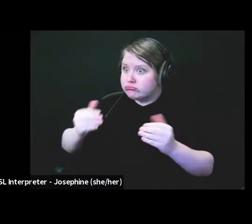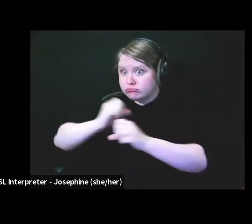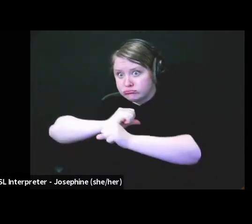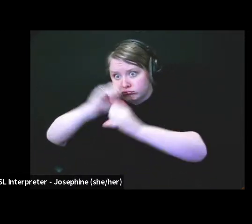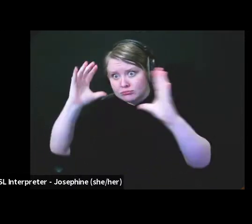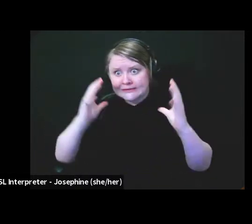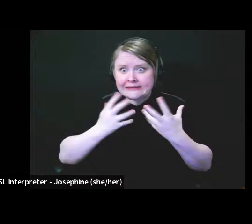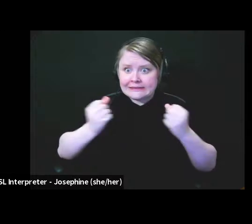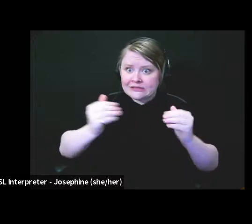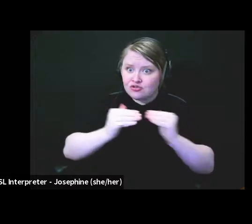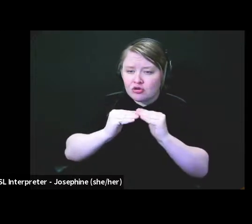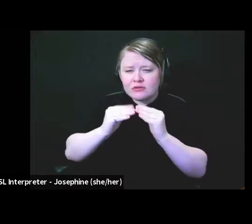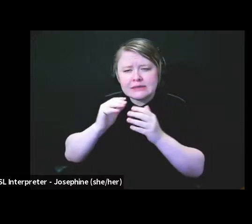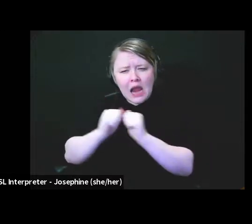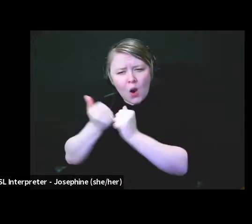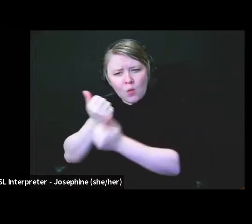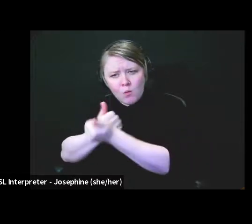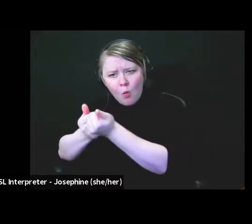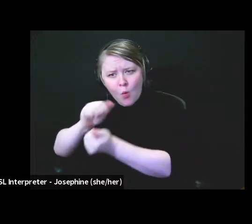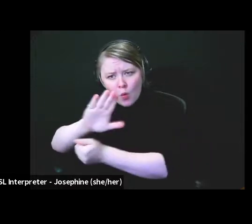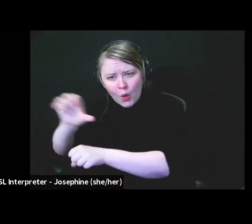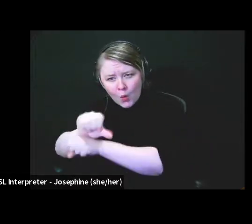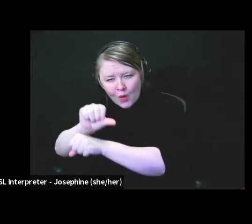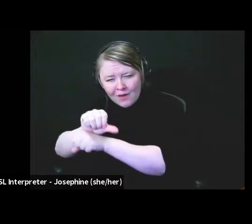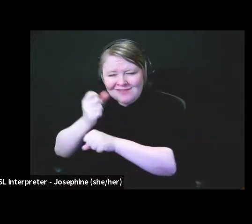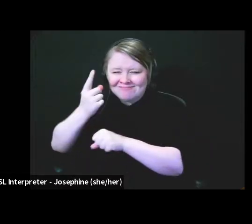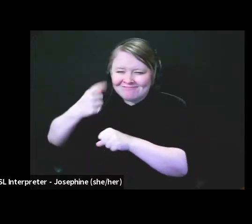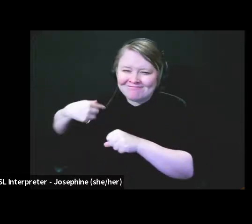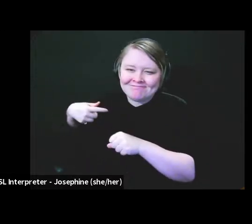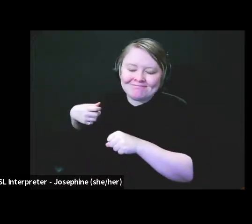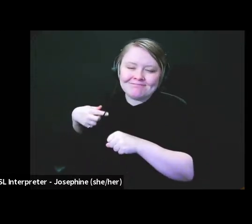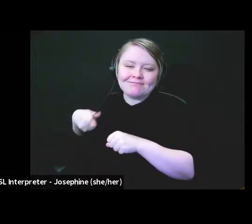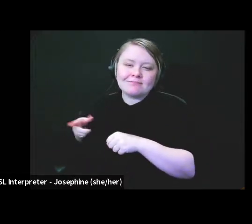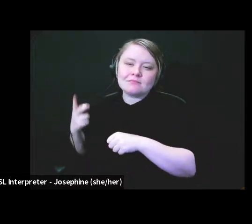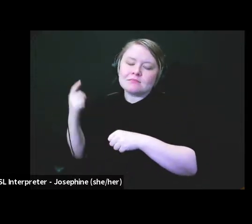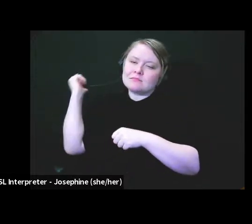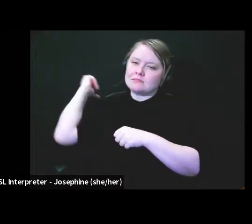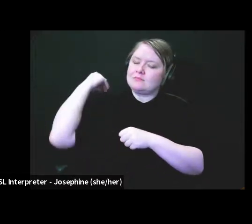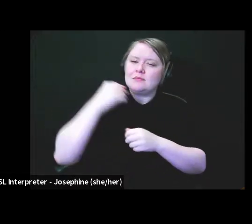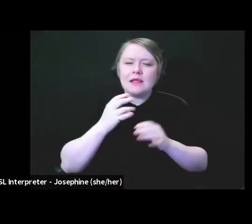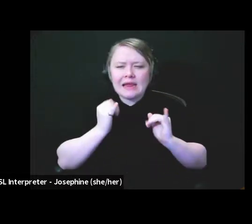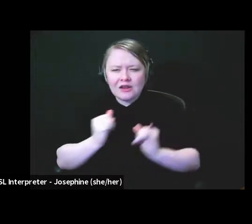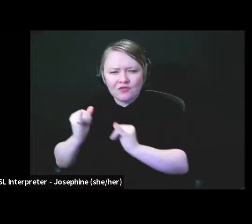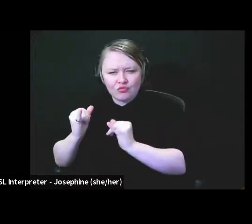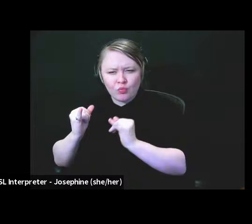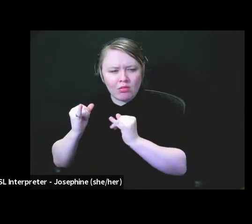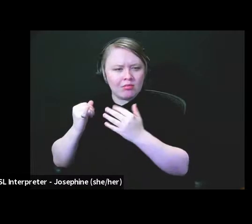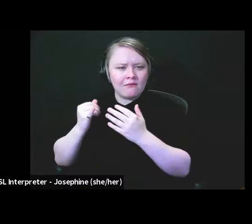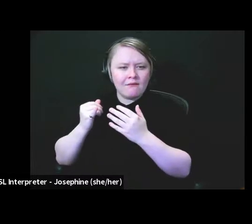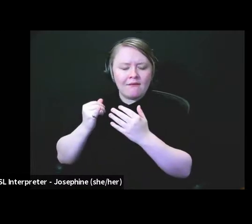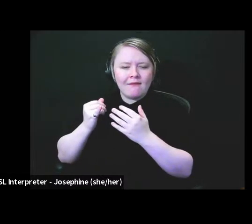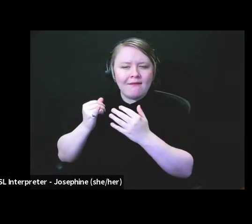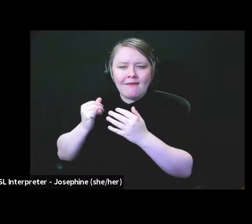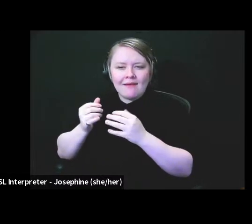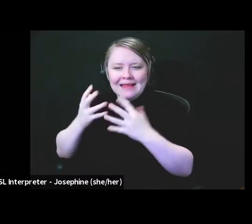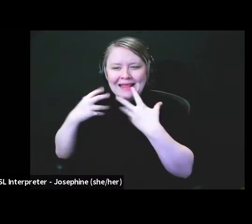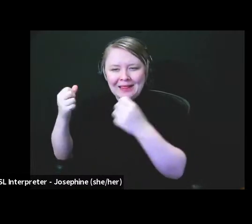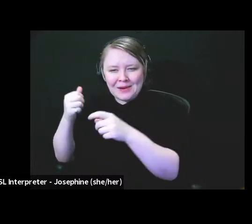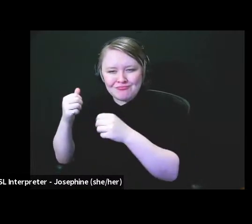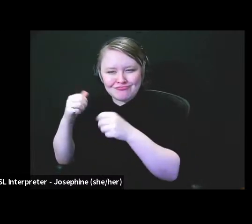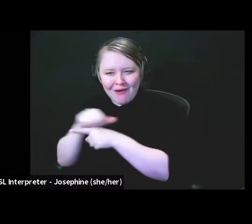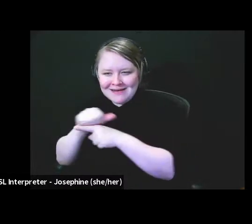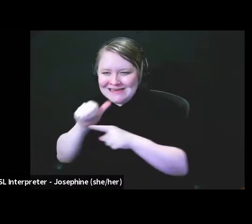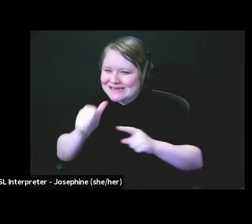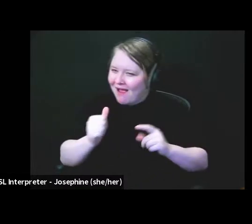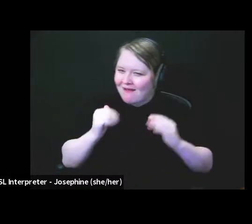their practice. But your individual care practice is not healing justice because, as Kindred has reminded